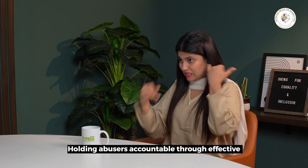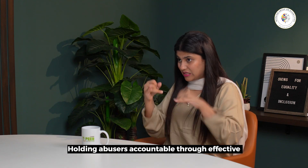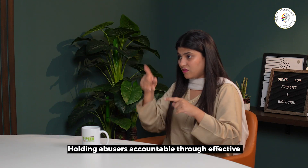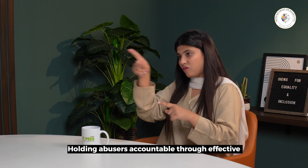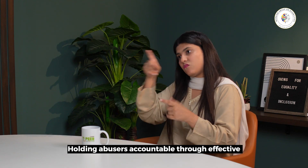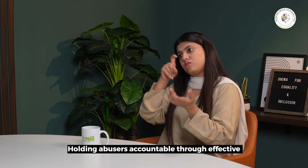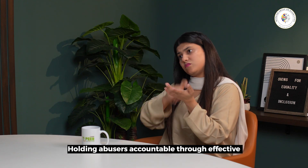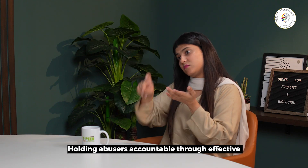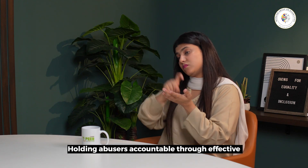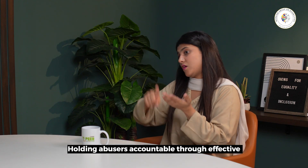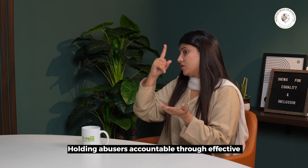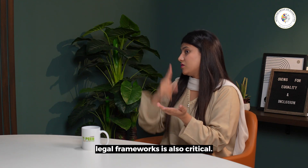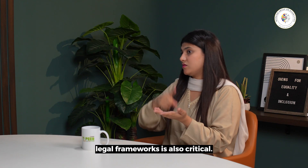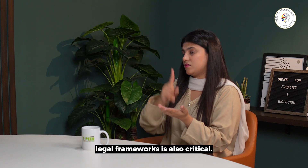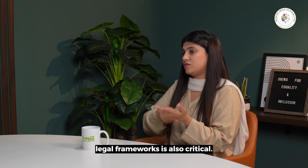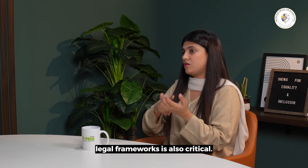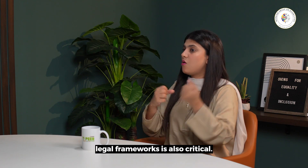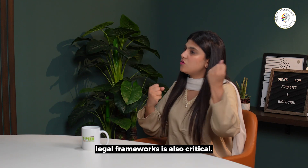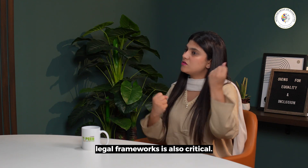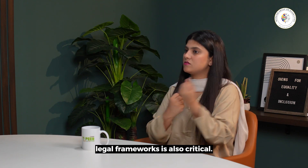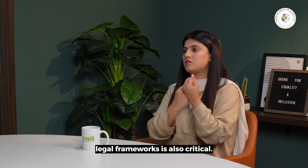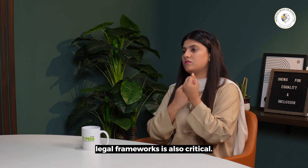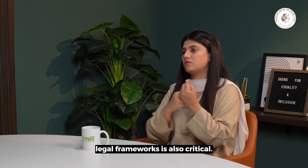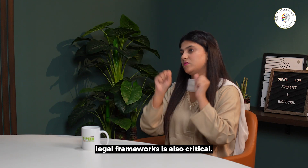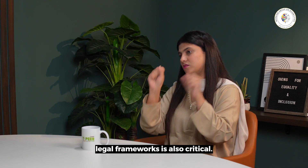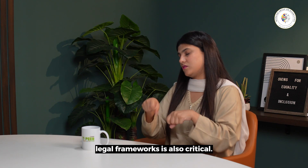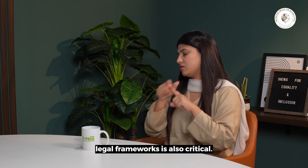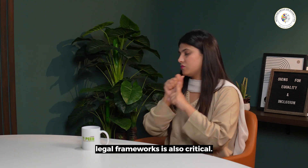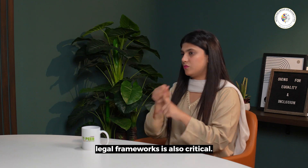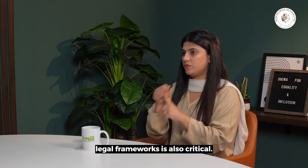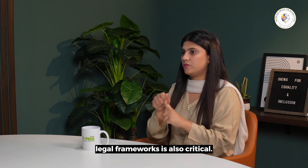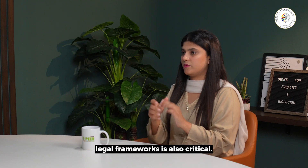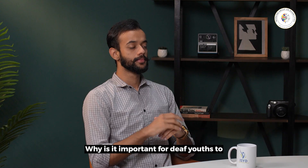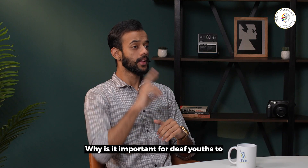accountable through effective legal frameworks is also critical.